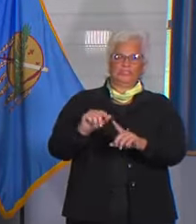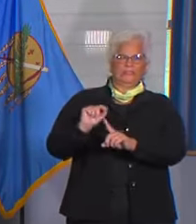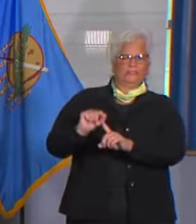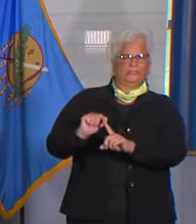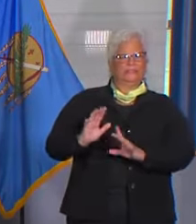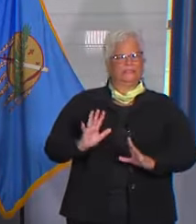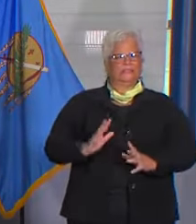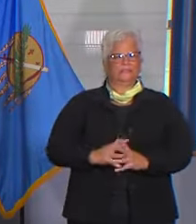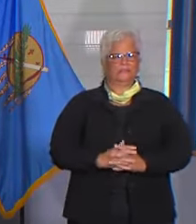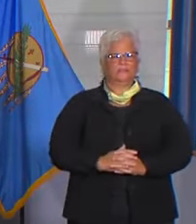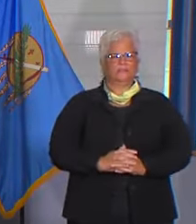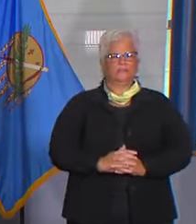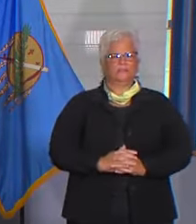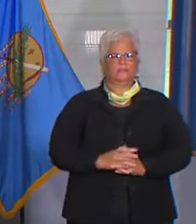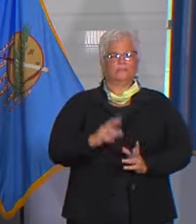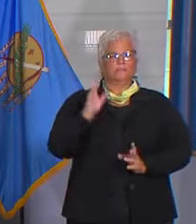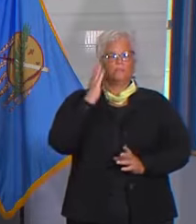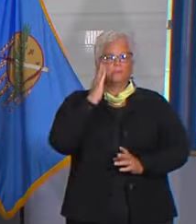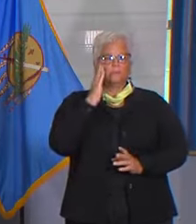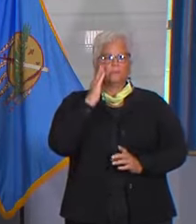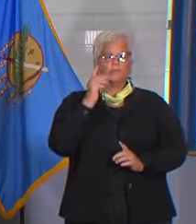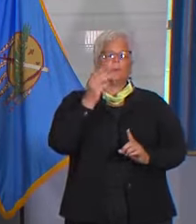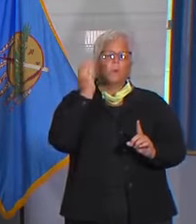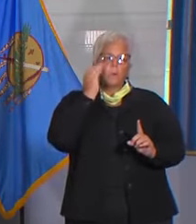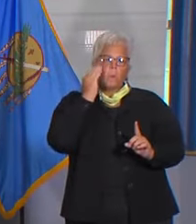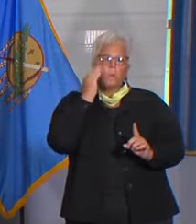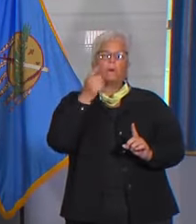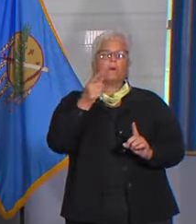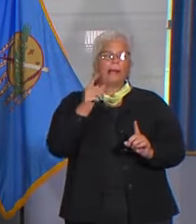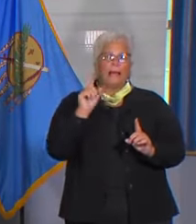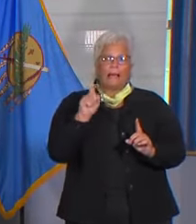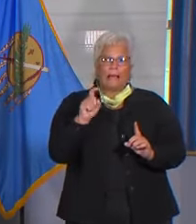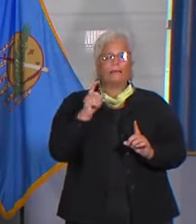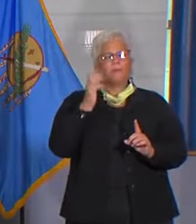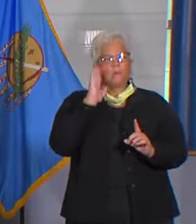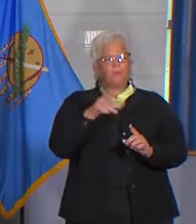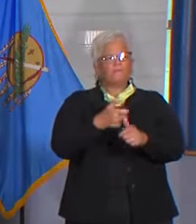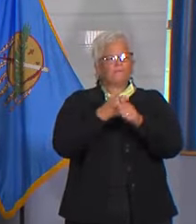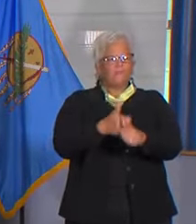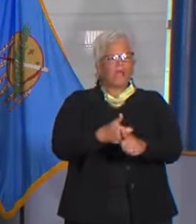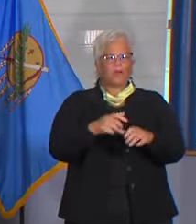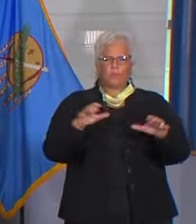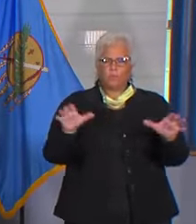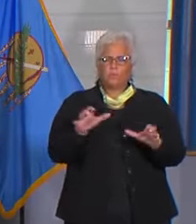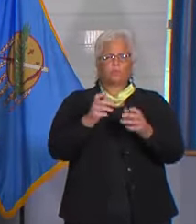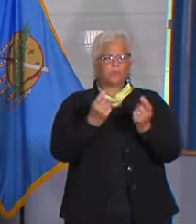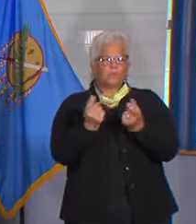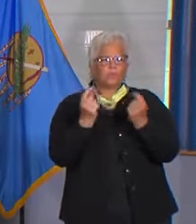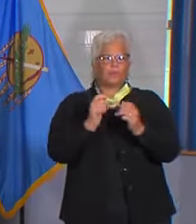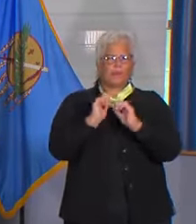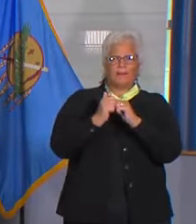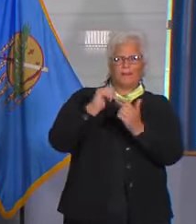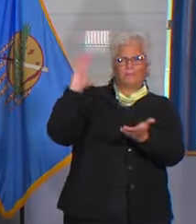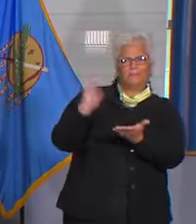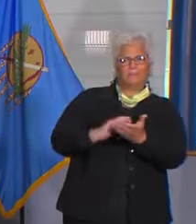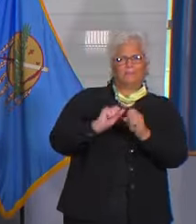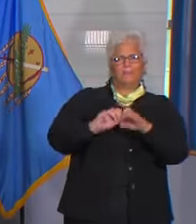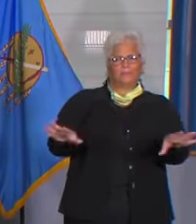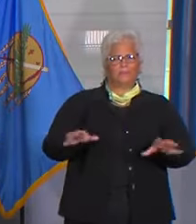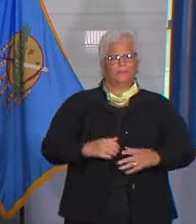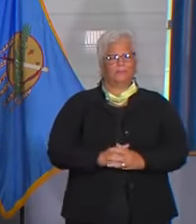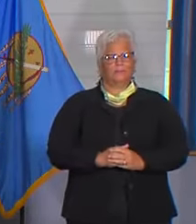there that we don't have in place is around restaurants and bars. And we've talked with Dr. Dart a lot about that